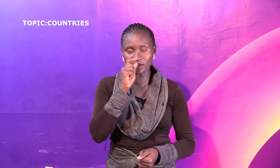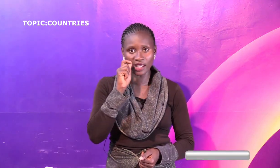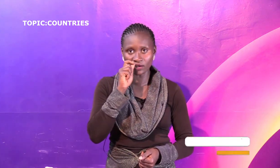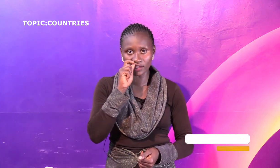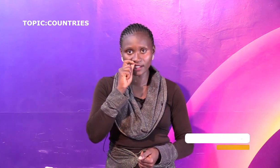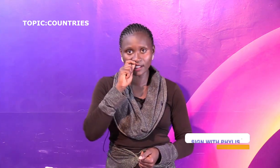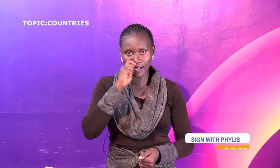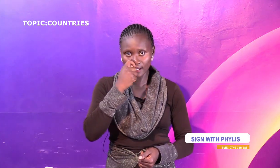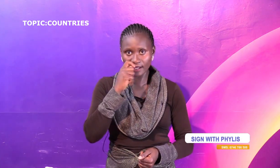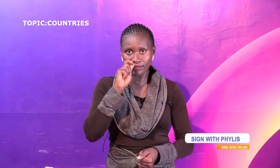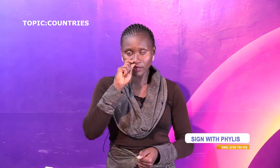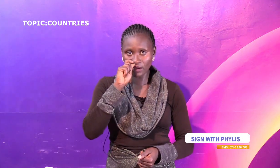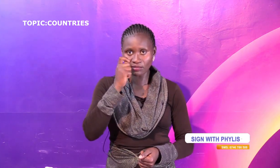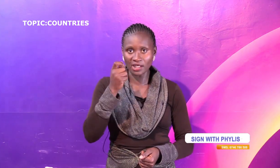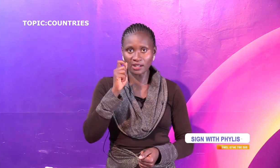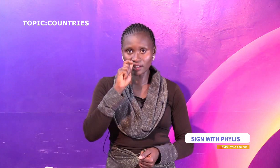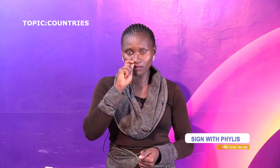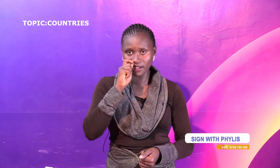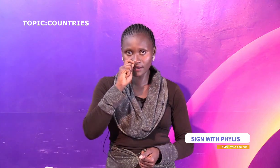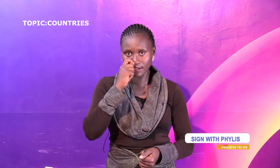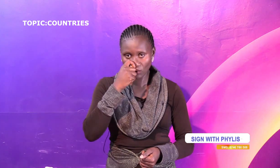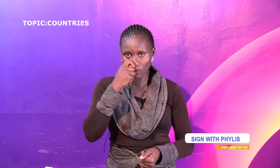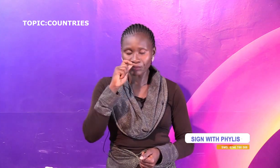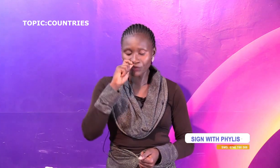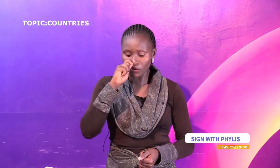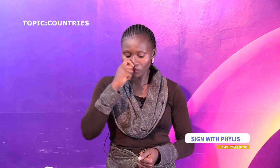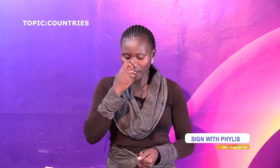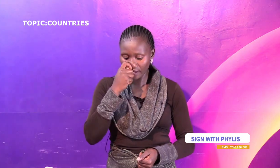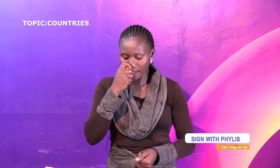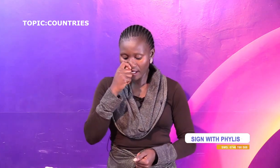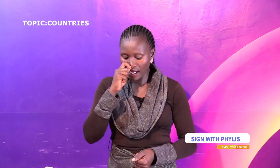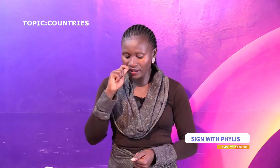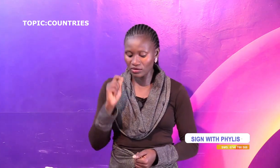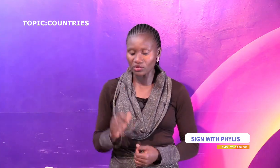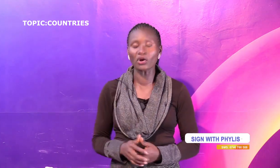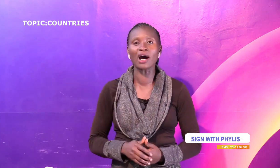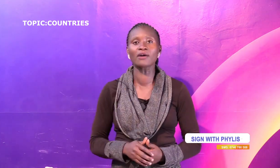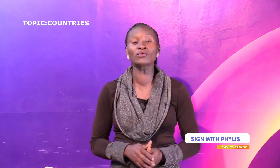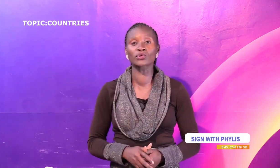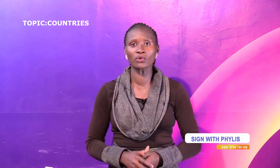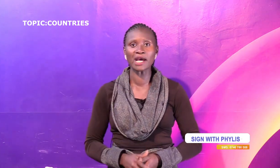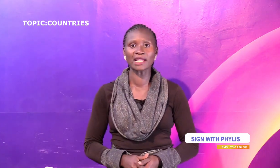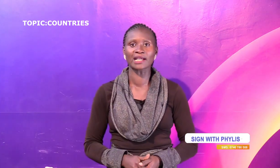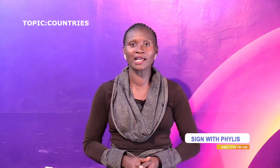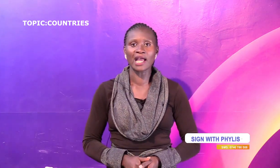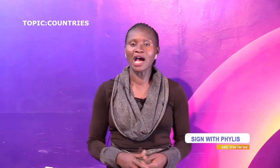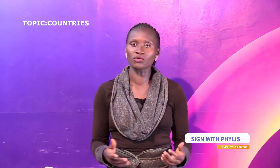noses here, they are pinning the pins. So Sudan. And then also have Somalia. how do we